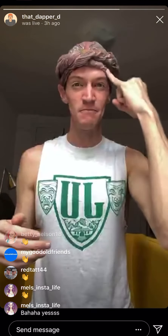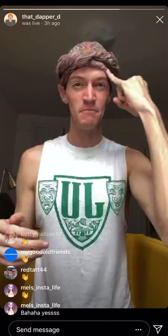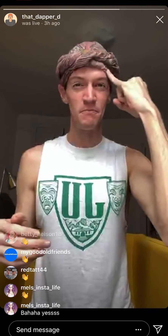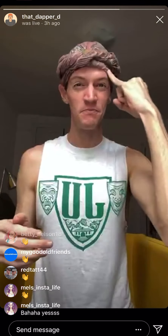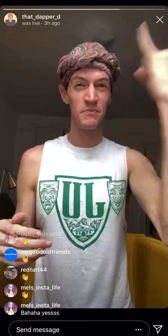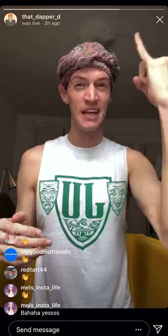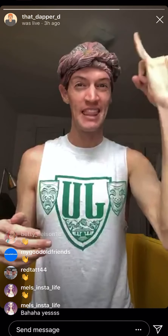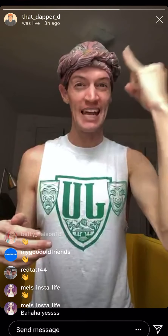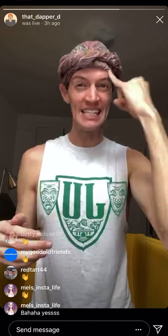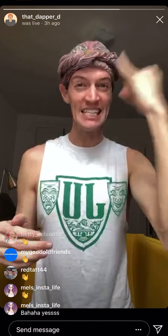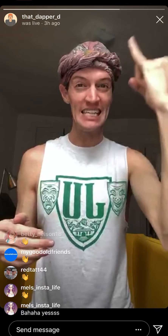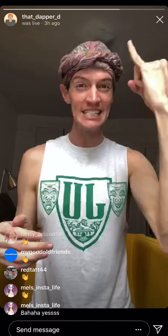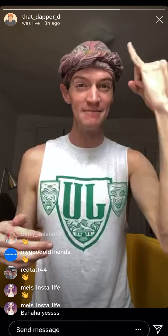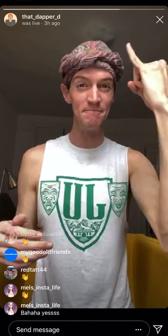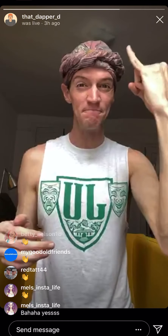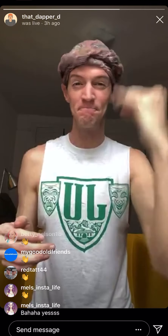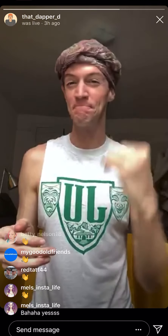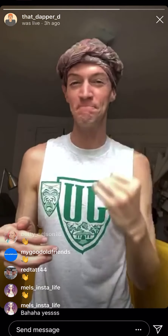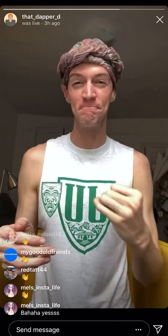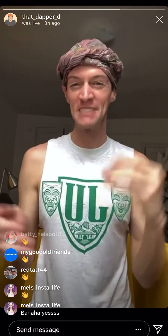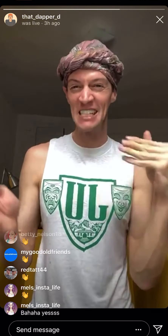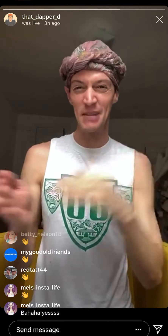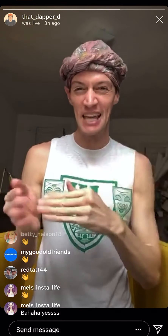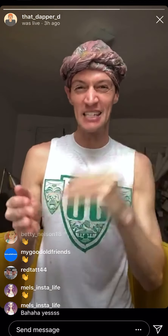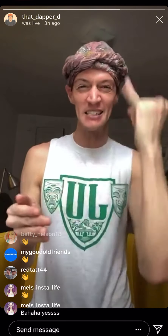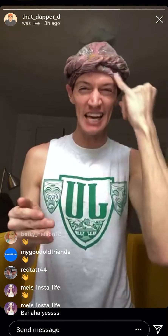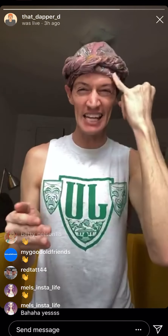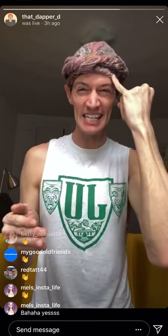that idea i'm against that idea